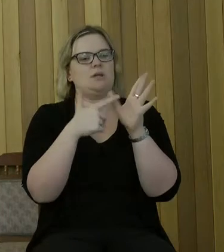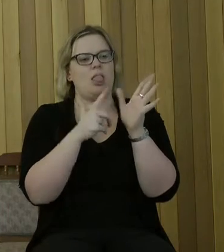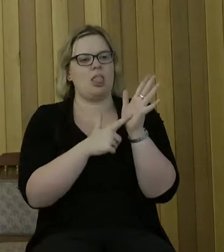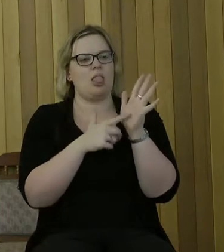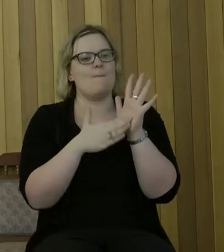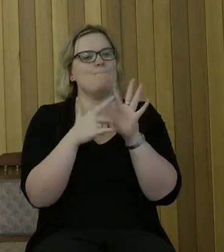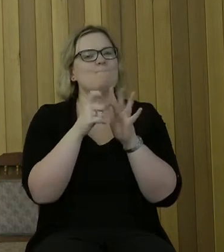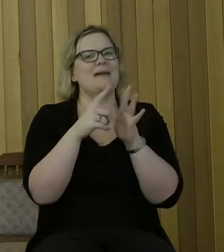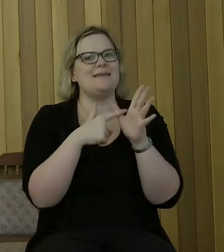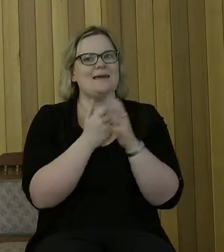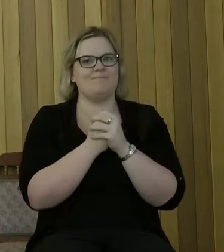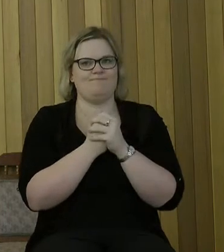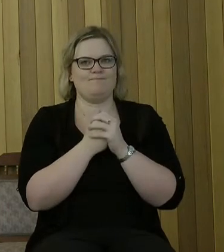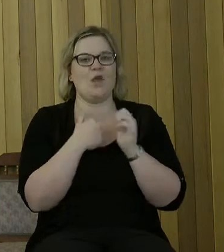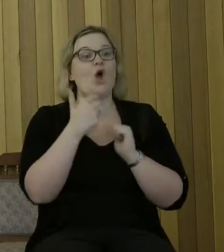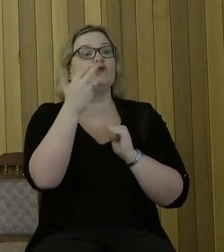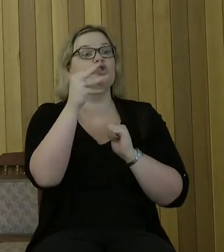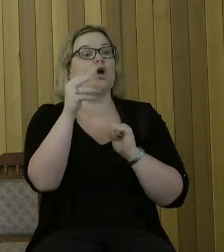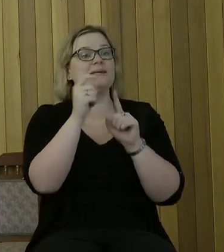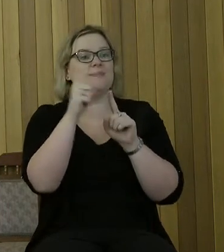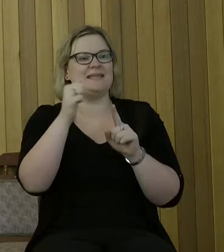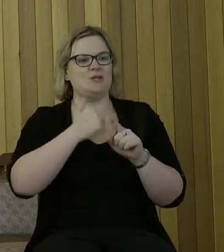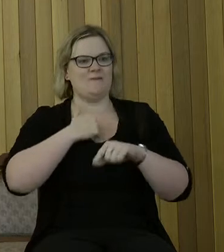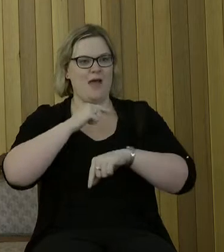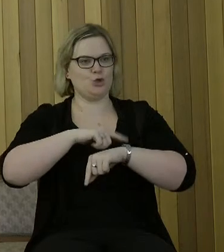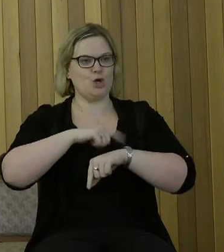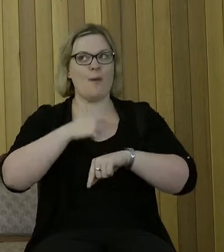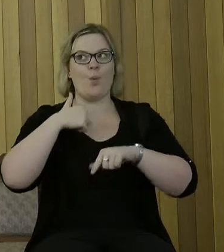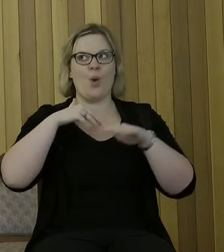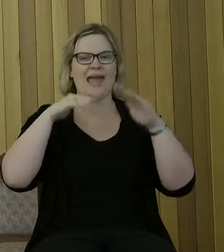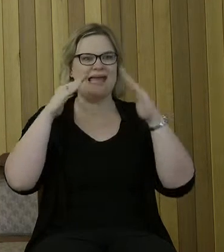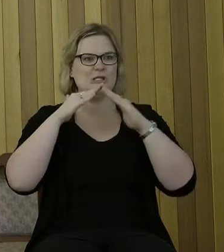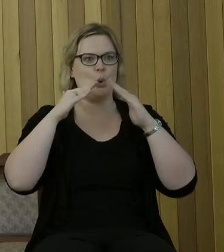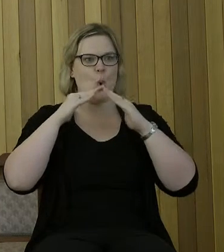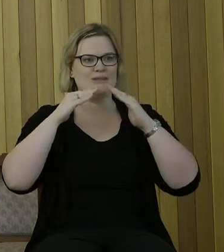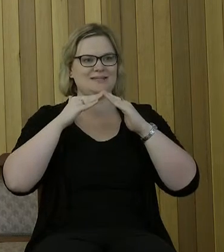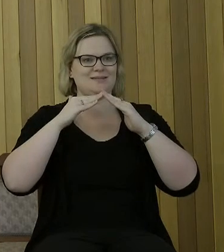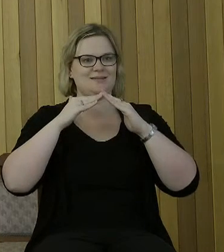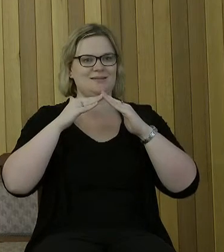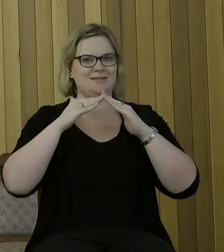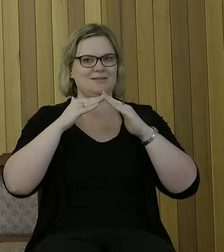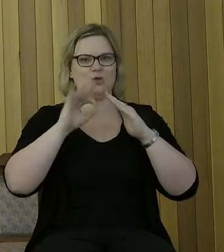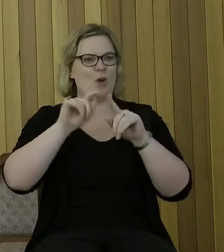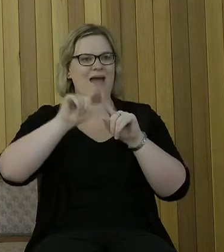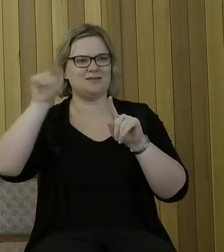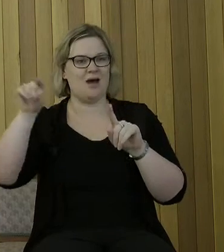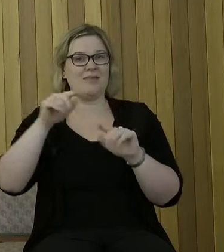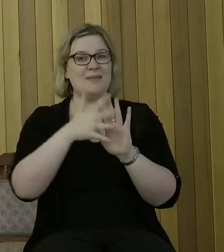We spend 90% of our time indoors. That's 71 out of 78